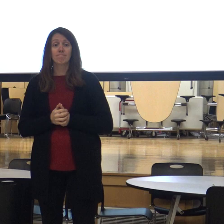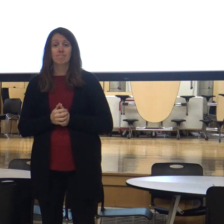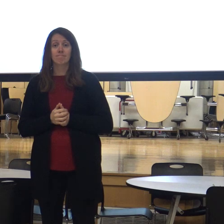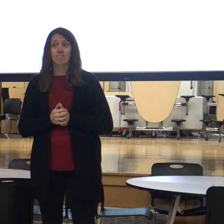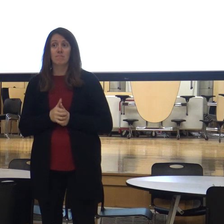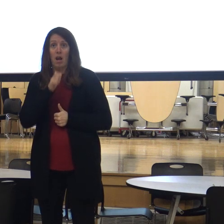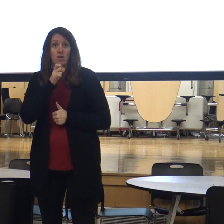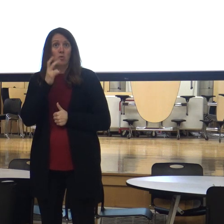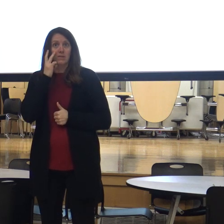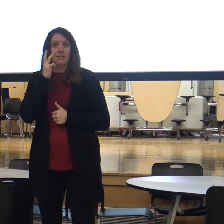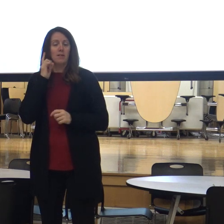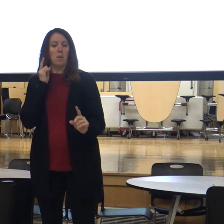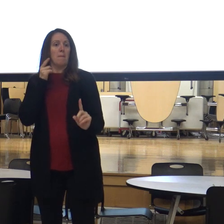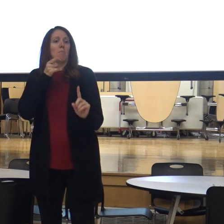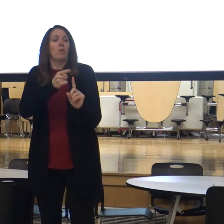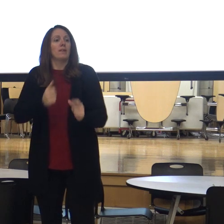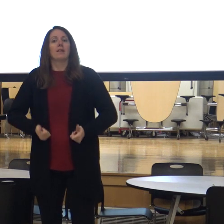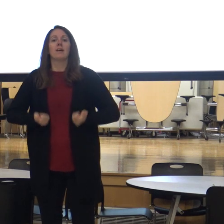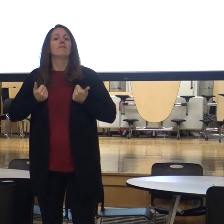I don't see the point of life.